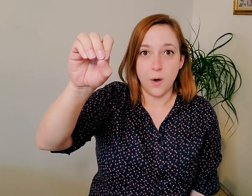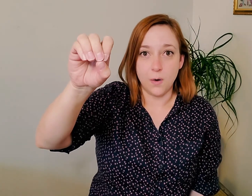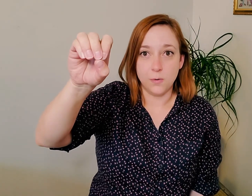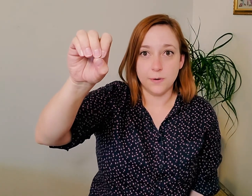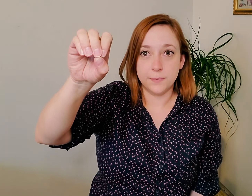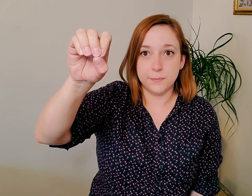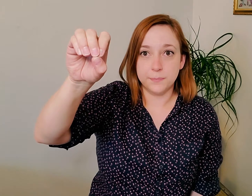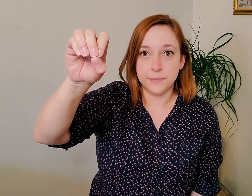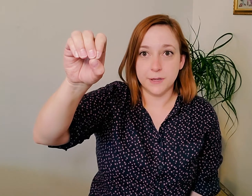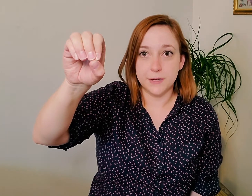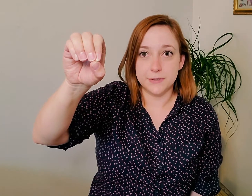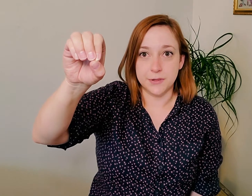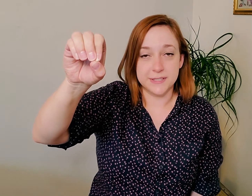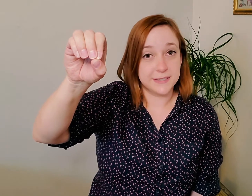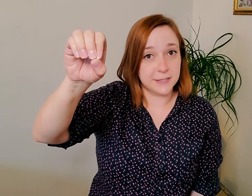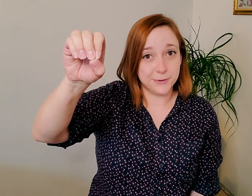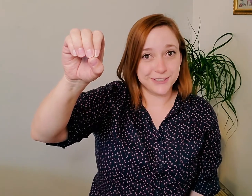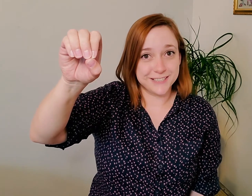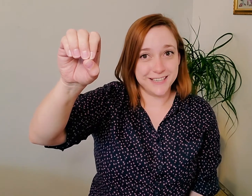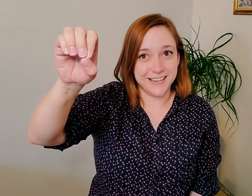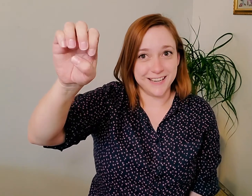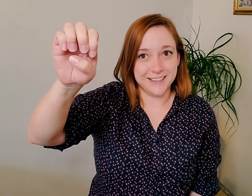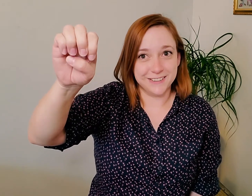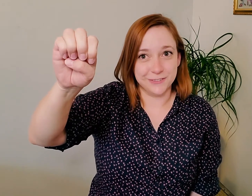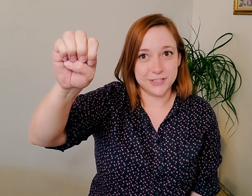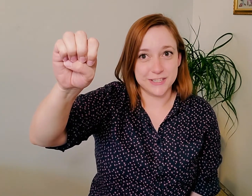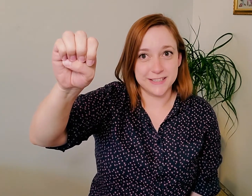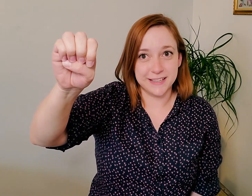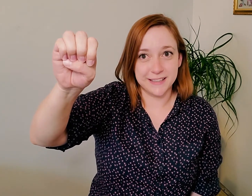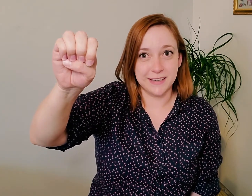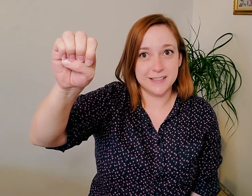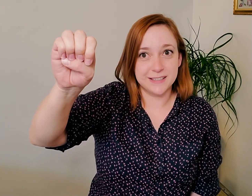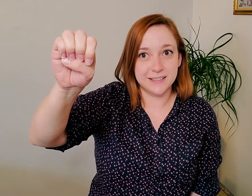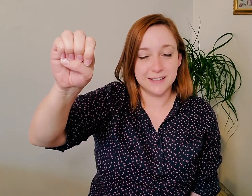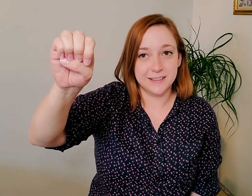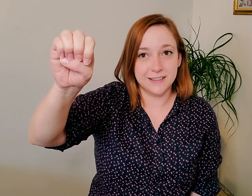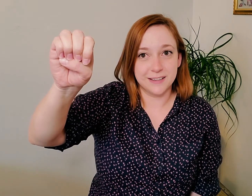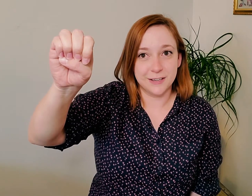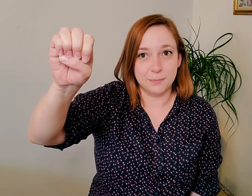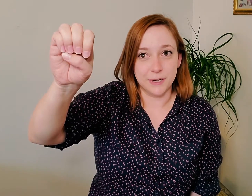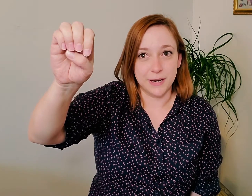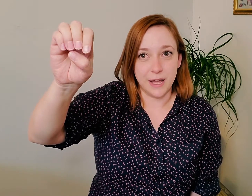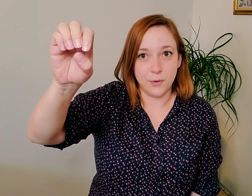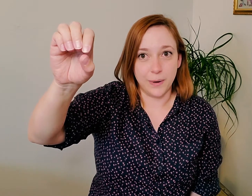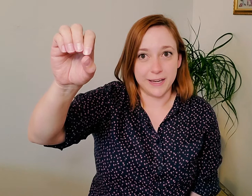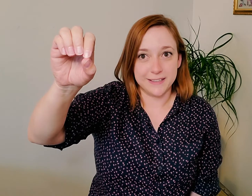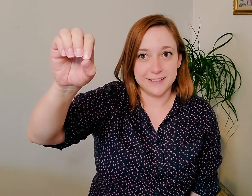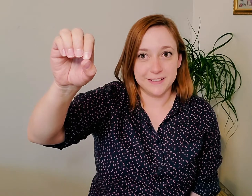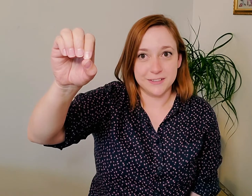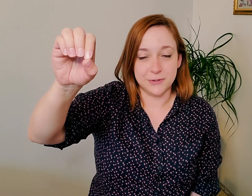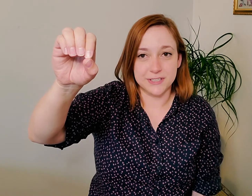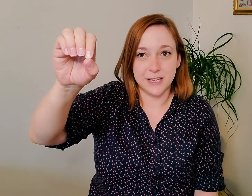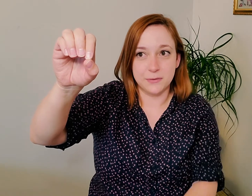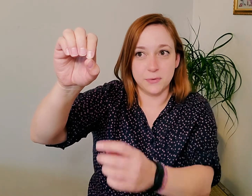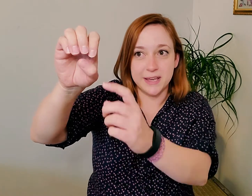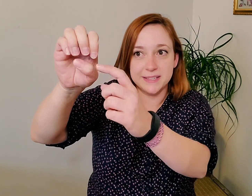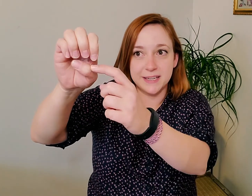O, so this is similar to E, which is like this, but not quite. So instead of resting all